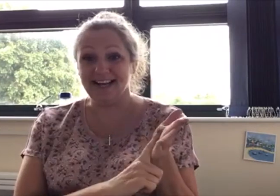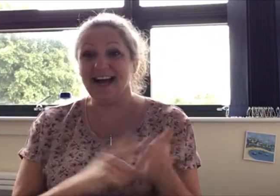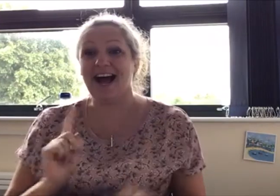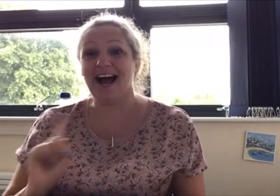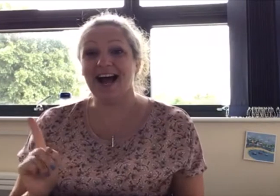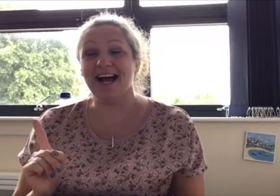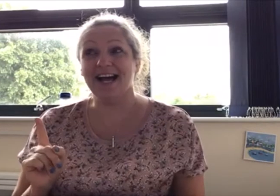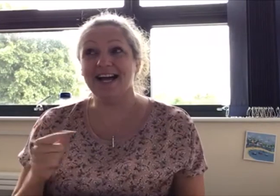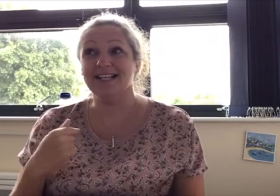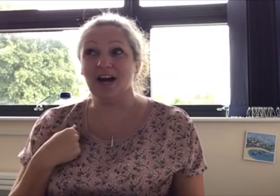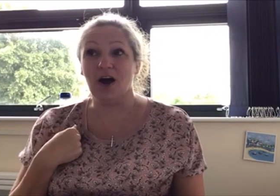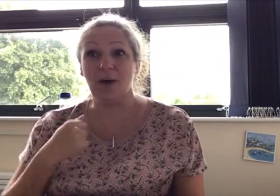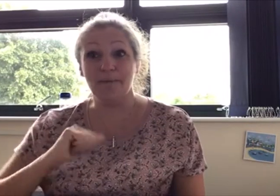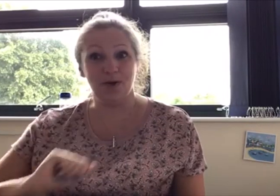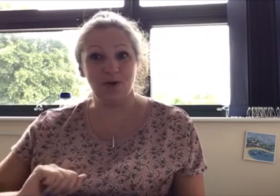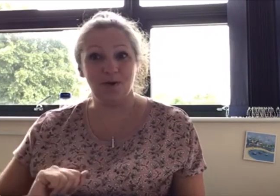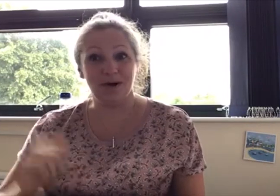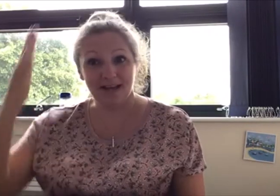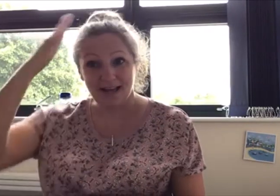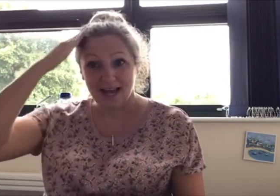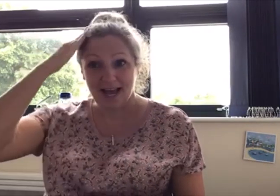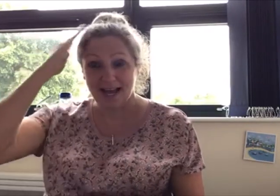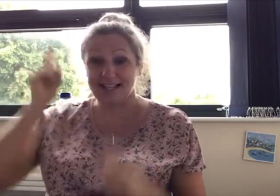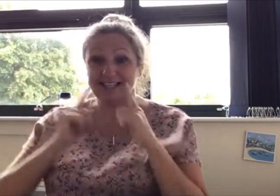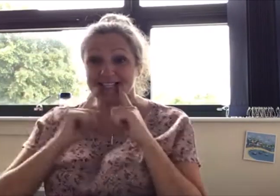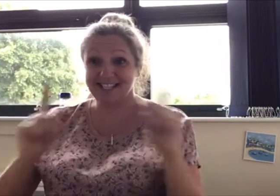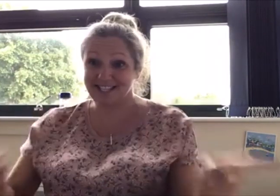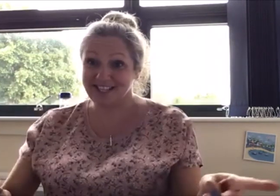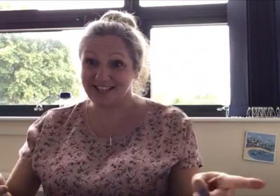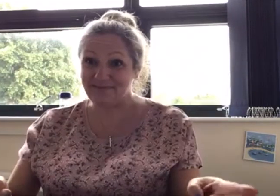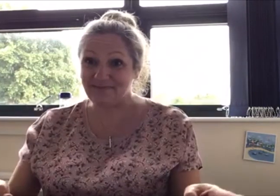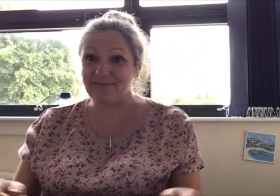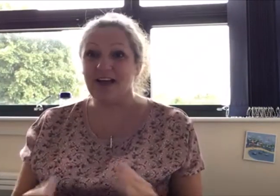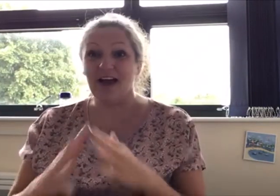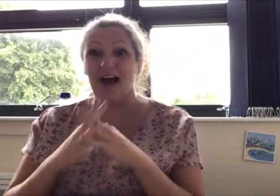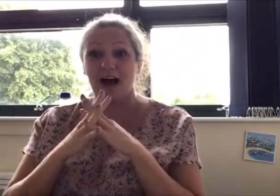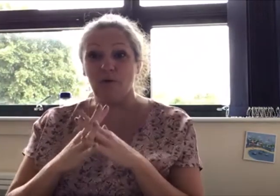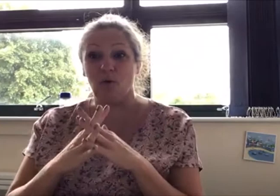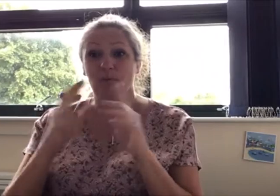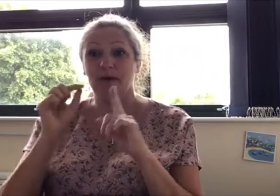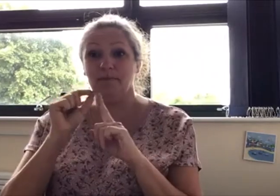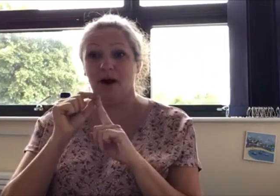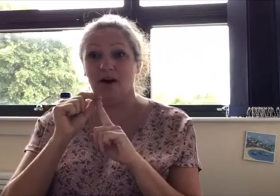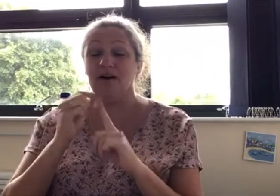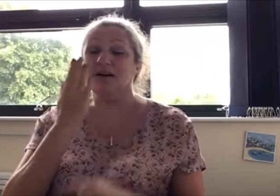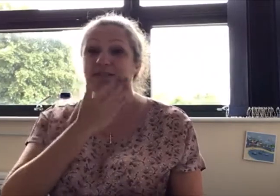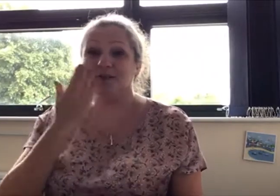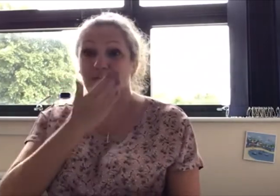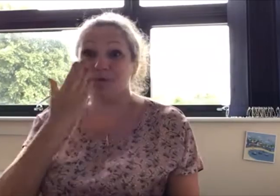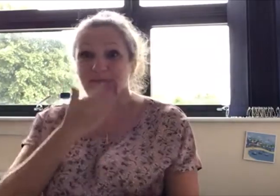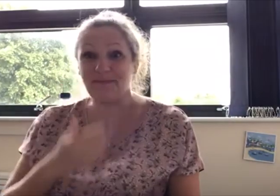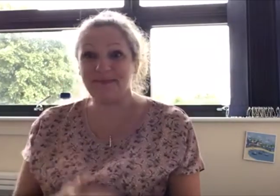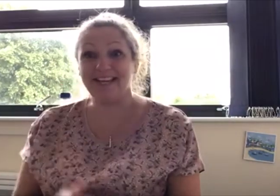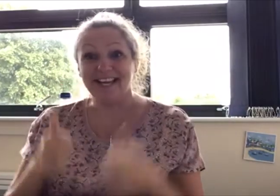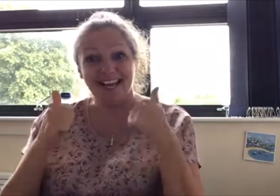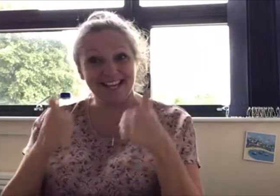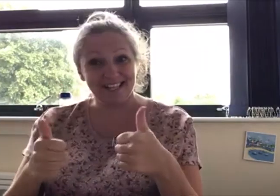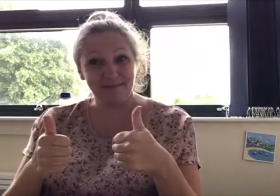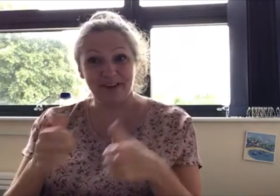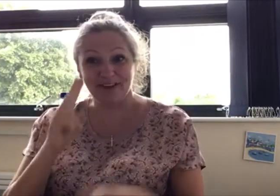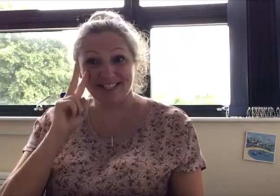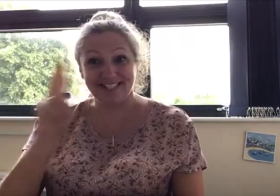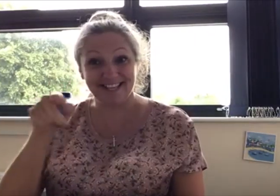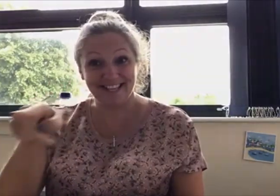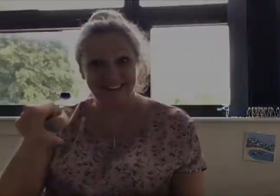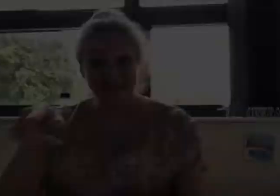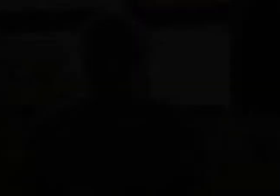Lisa and I'm your head teacher at Warmley Park School. It's going to